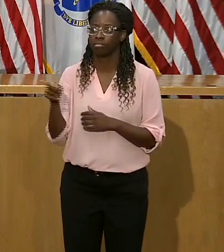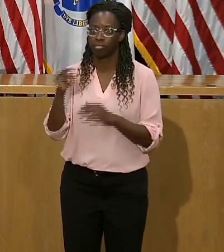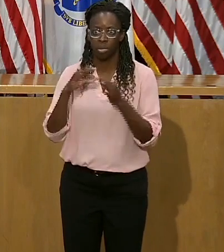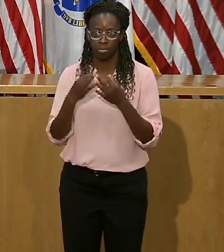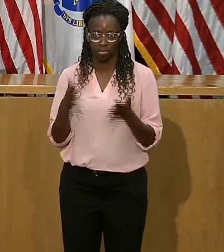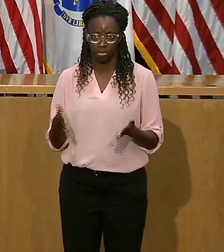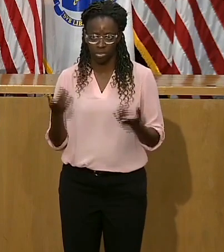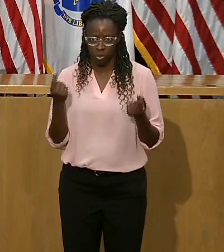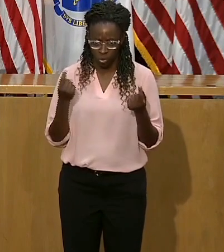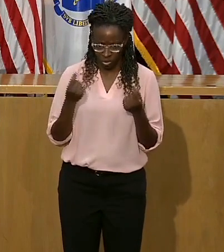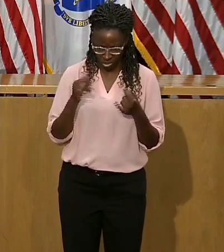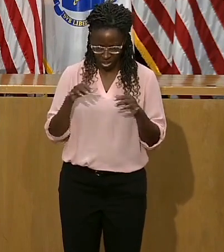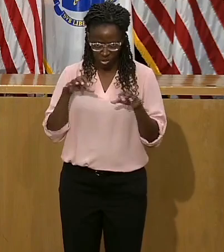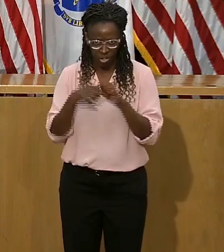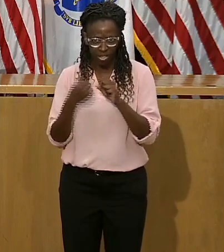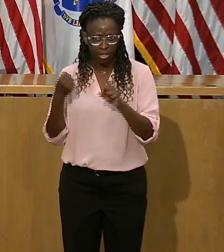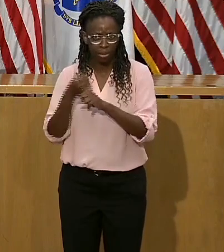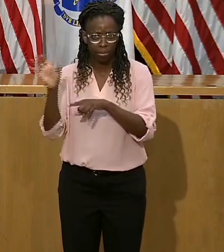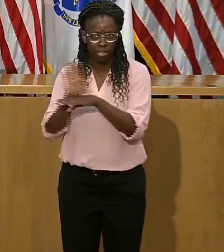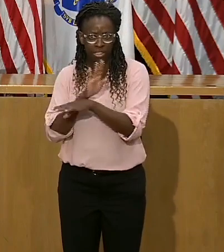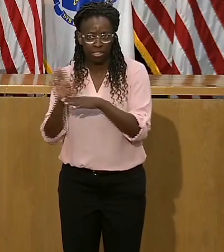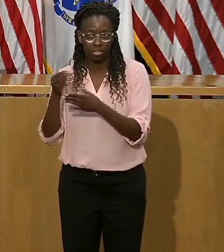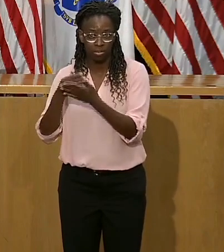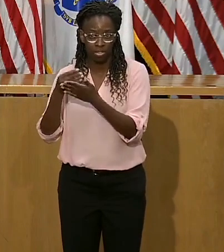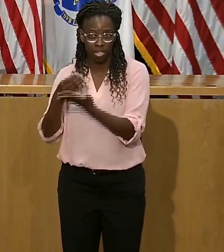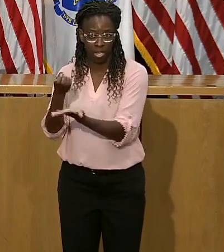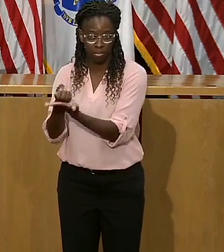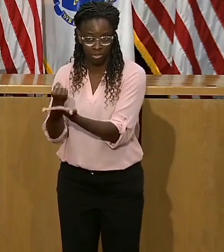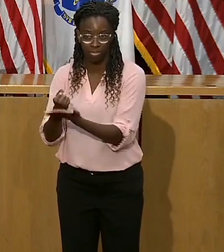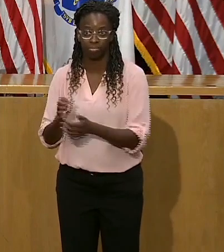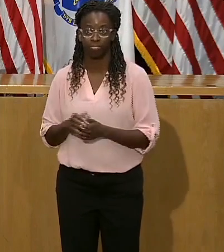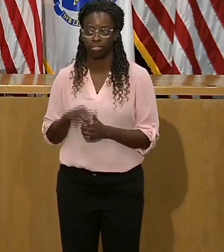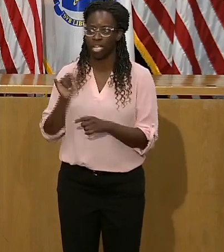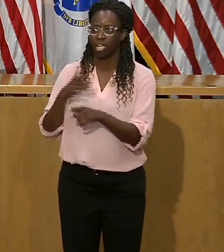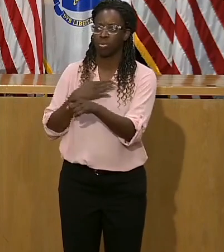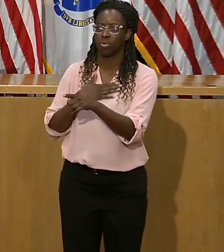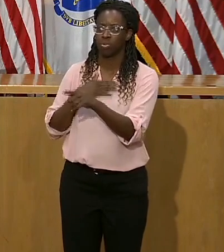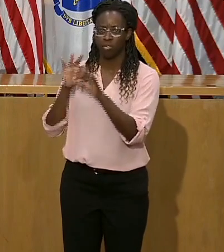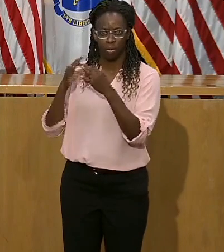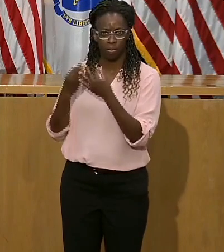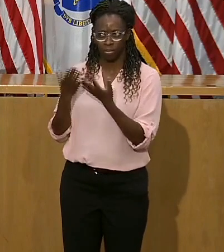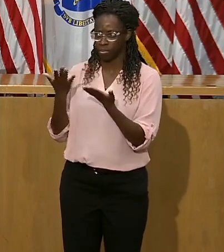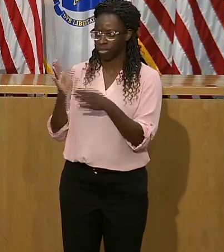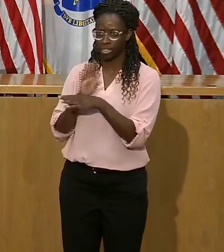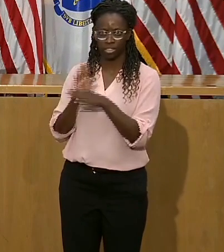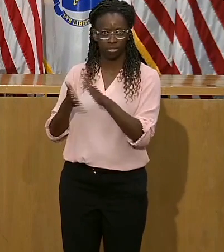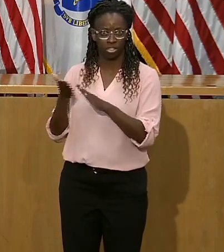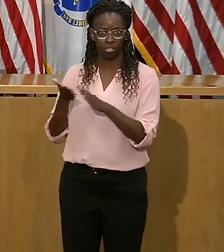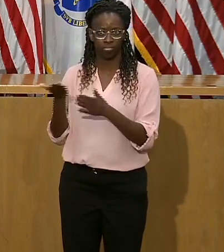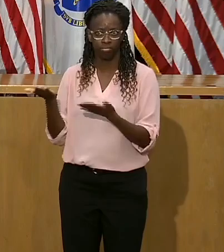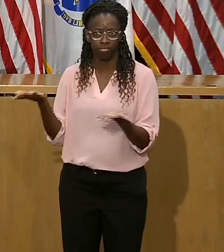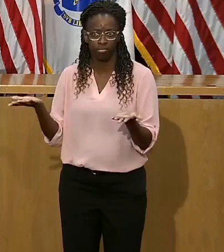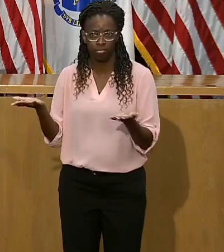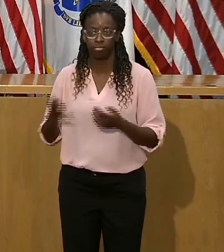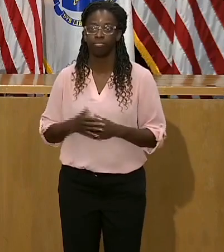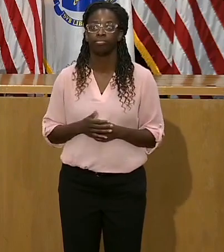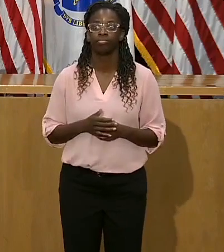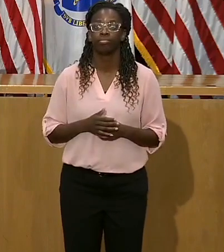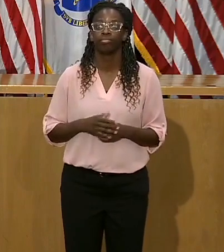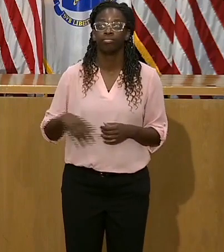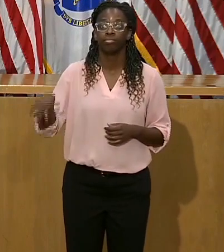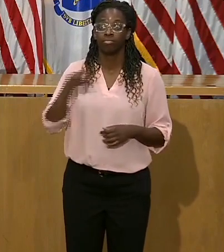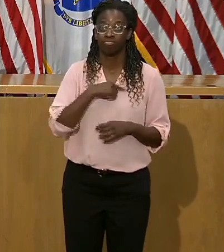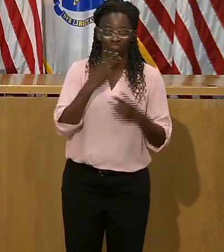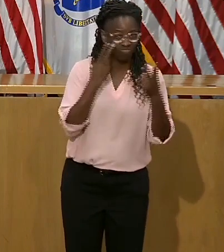color particularly hard. Historic and structural racism going back decades and longer created significant racial